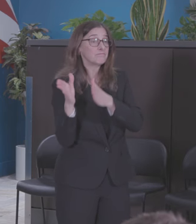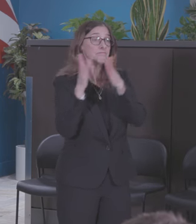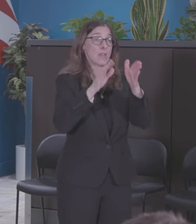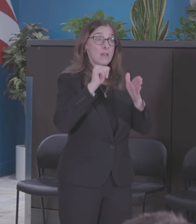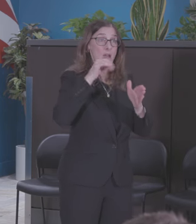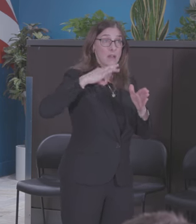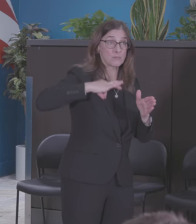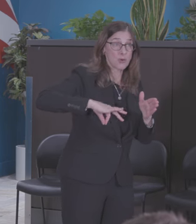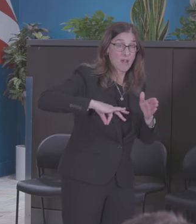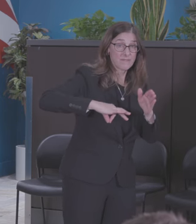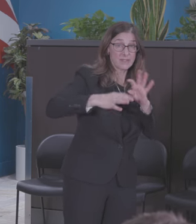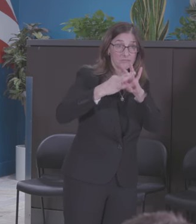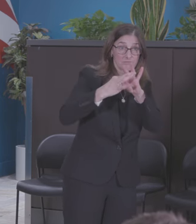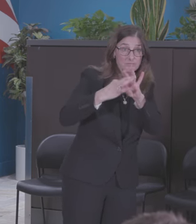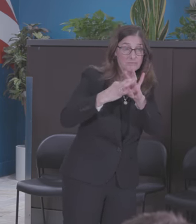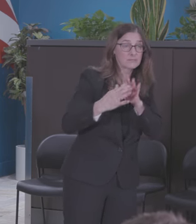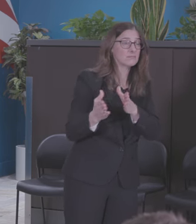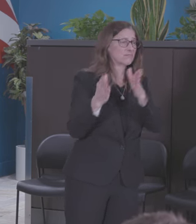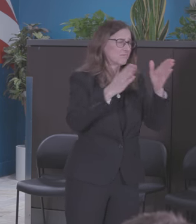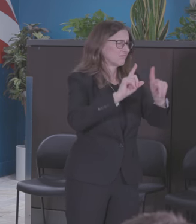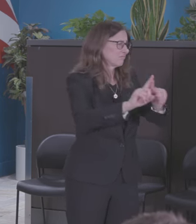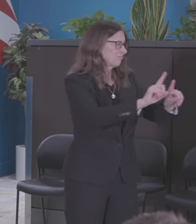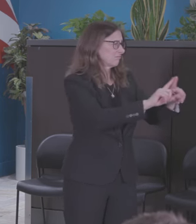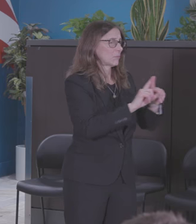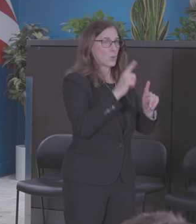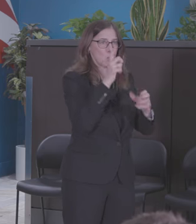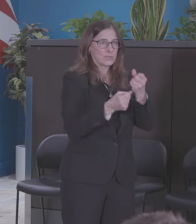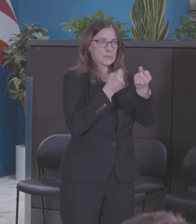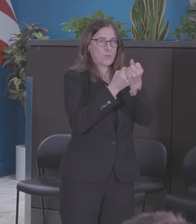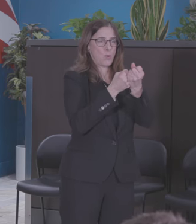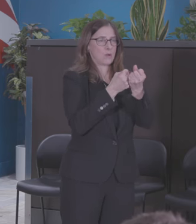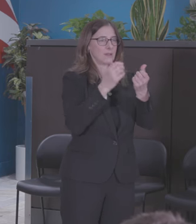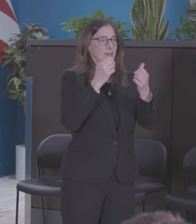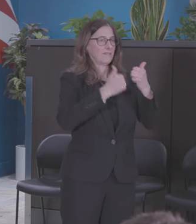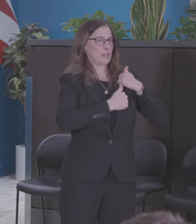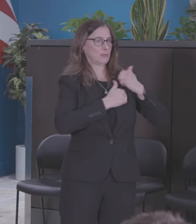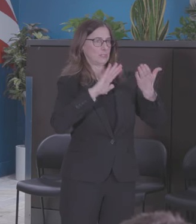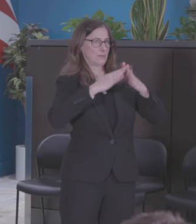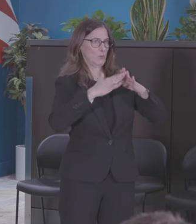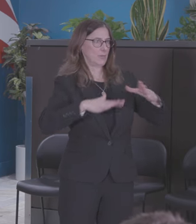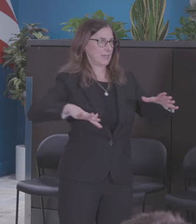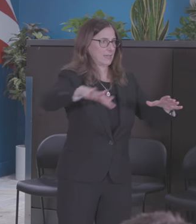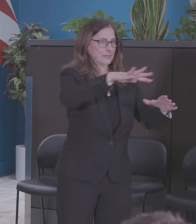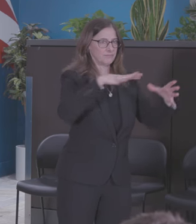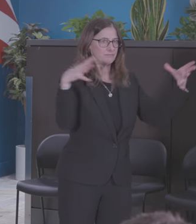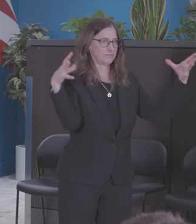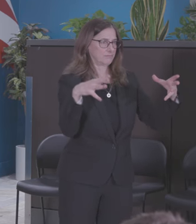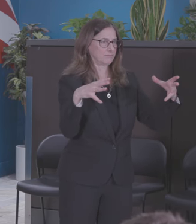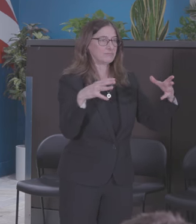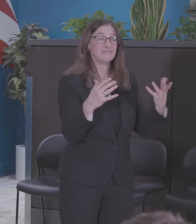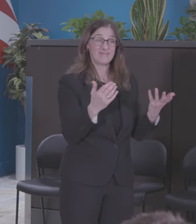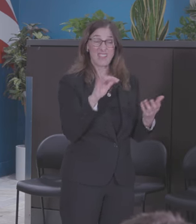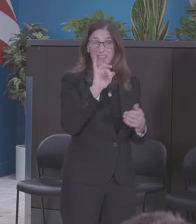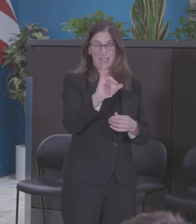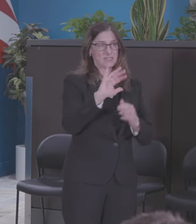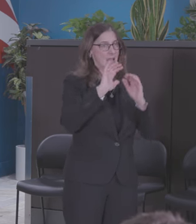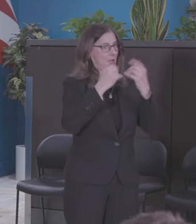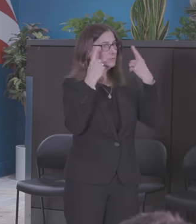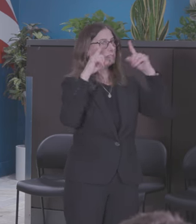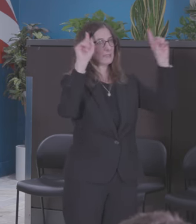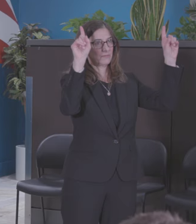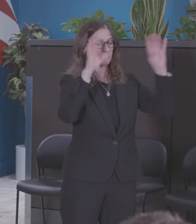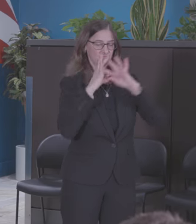providers, anyone who's supporting our veteran community, because that's the only way we get big things done.